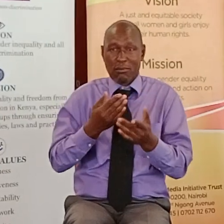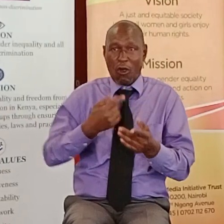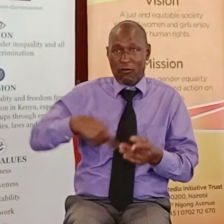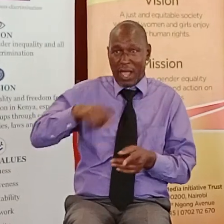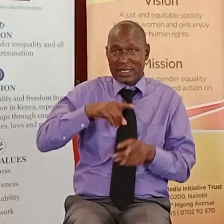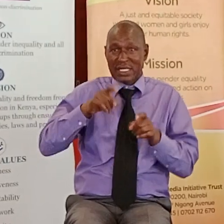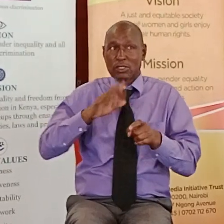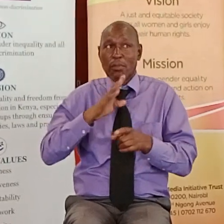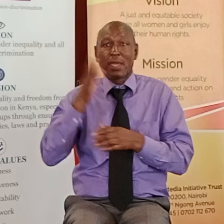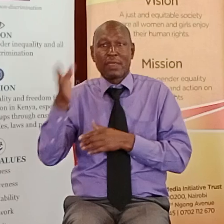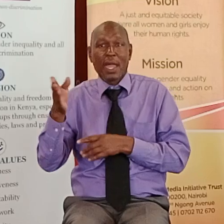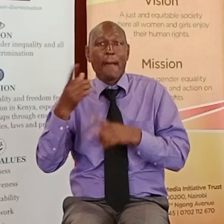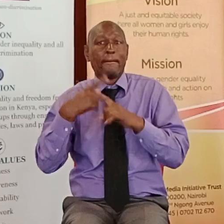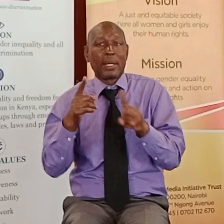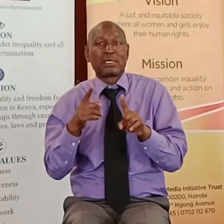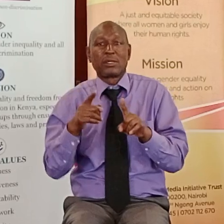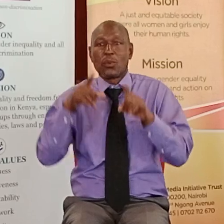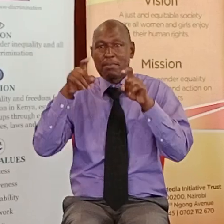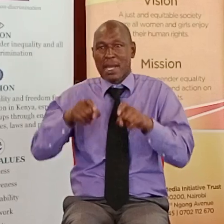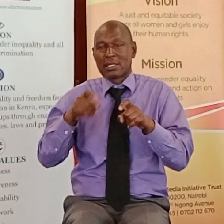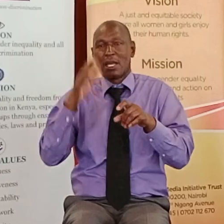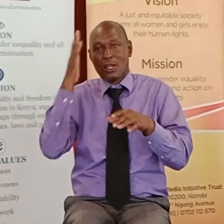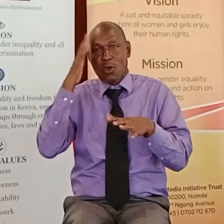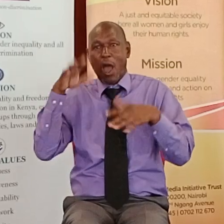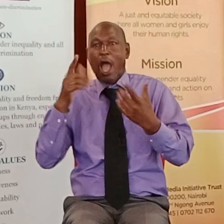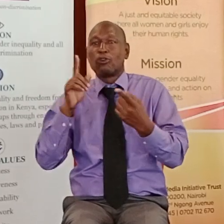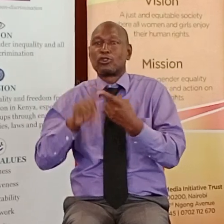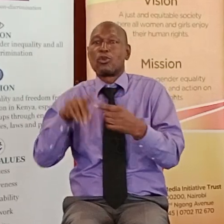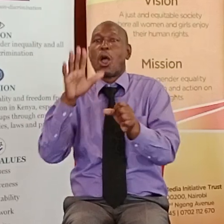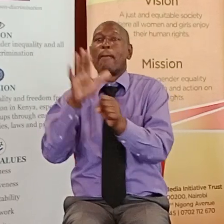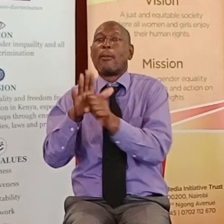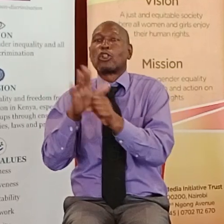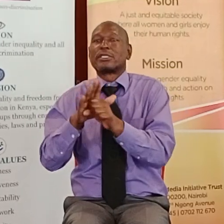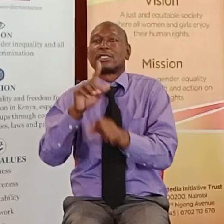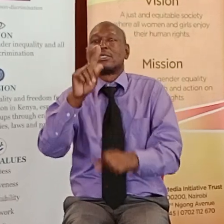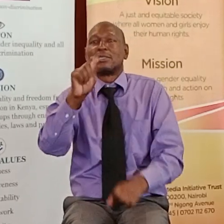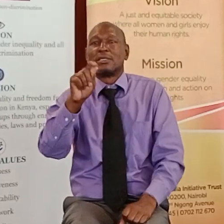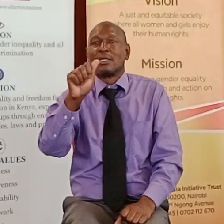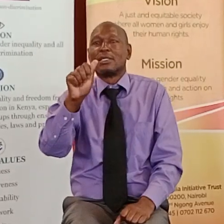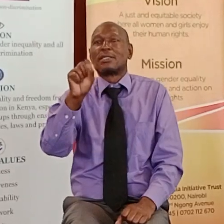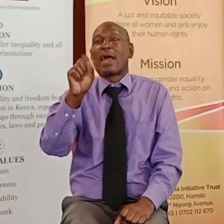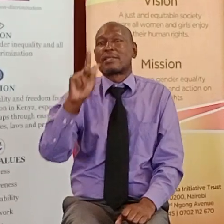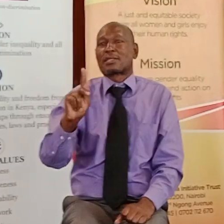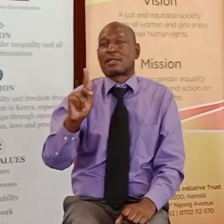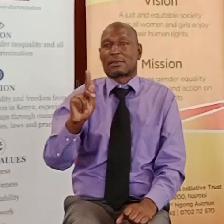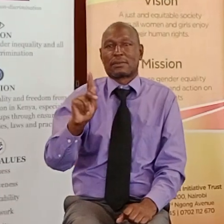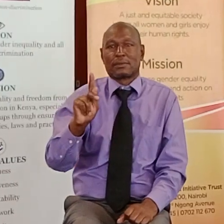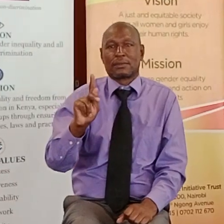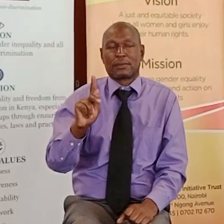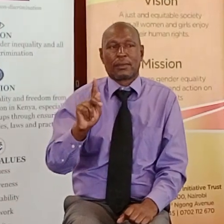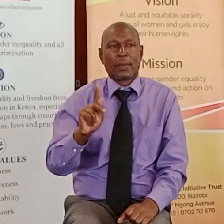we learn to multitask. So in the conceptualization of this